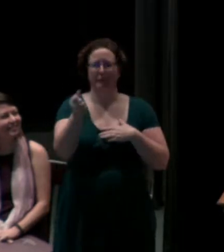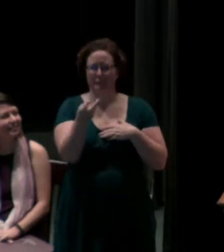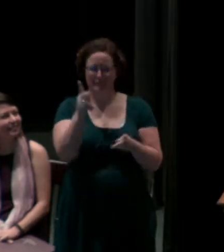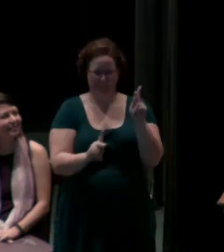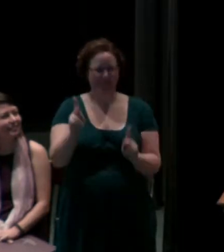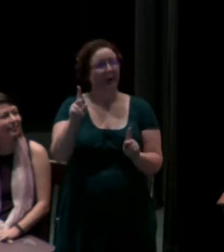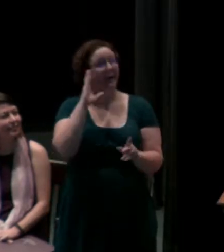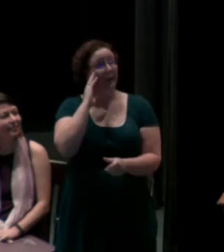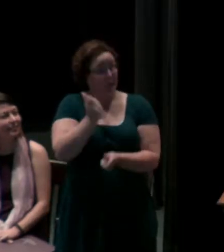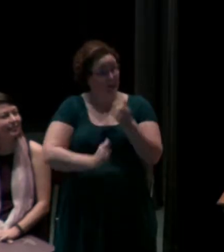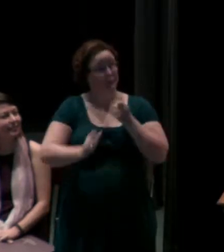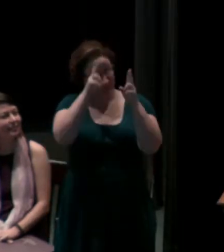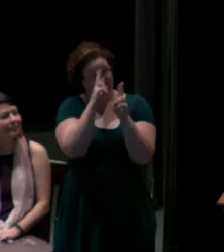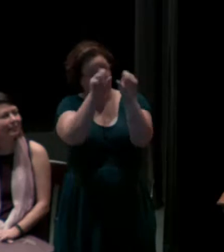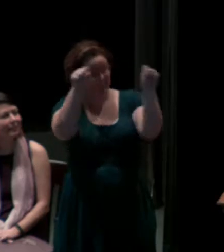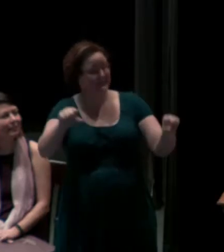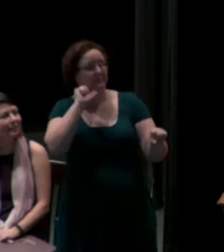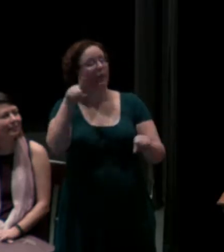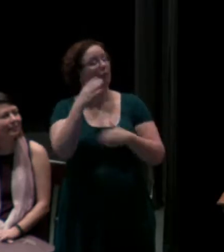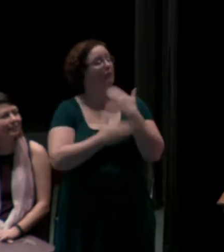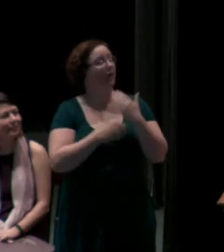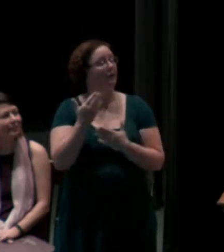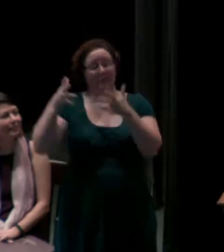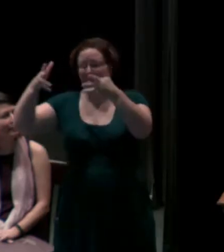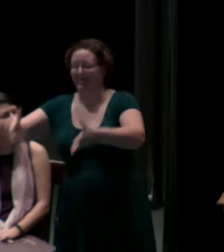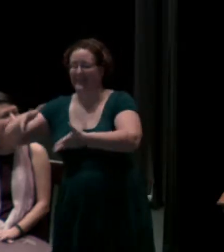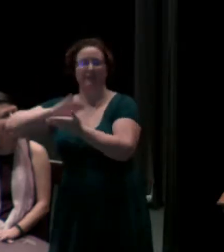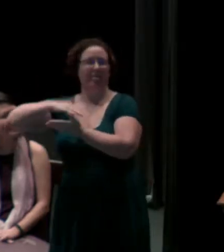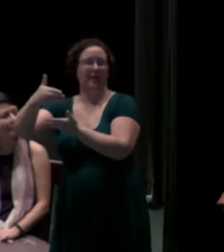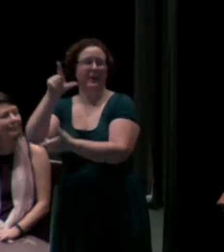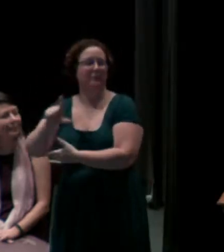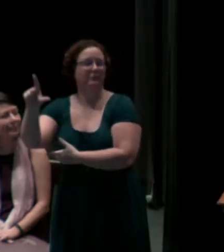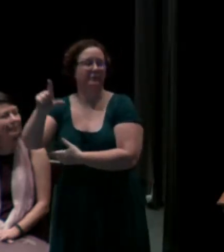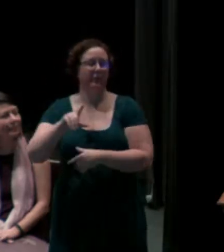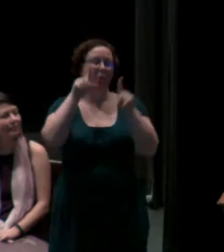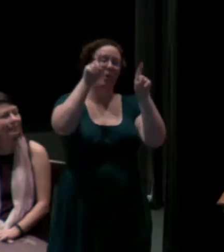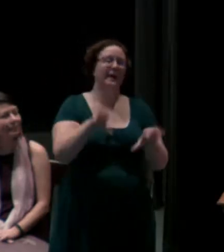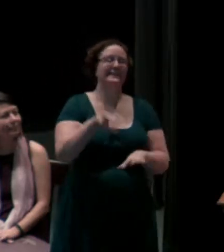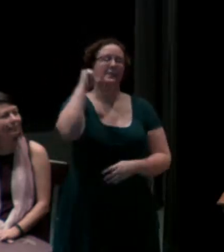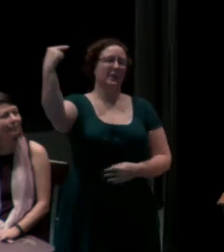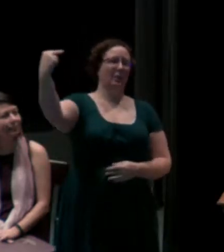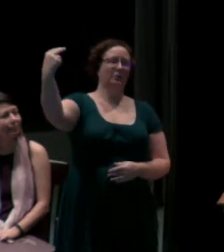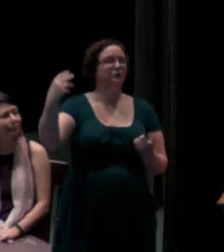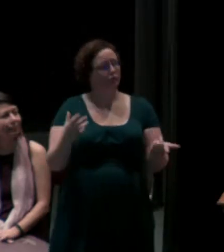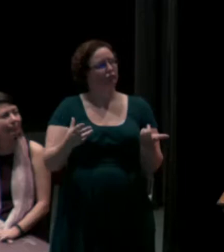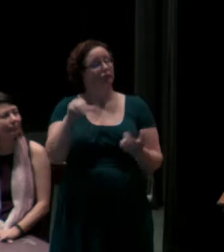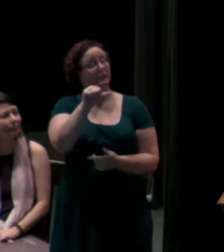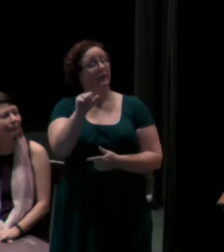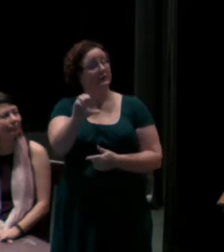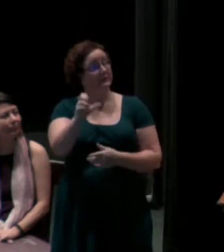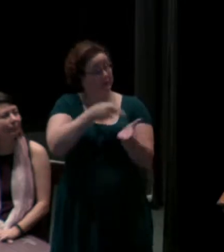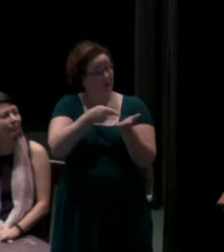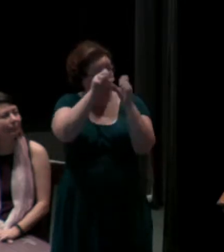honor system is more than just being comfortable with leaving your laptop in the library or taking exams unproctored. At Agnes Scott, the